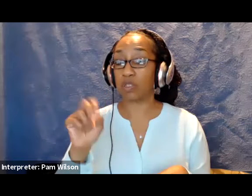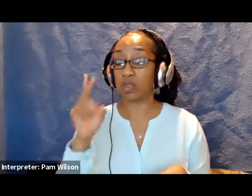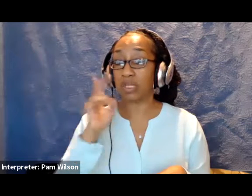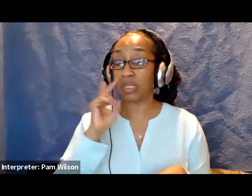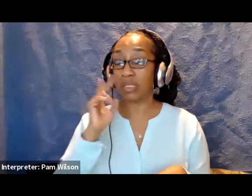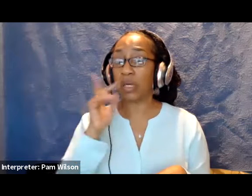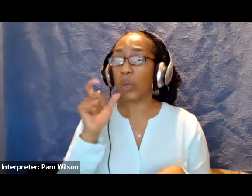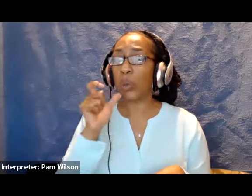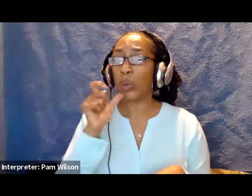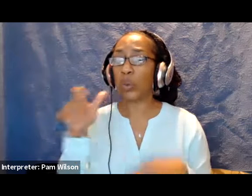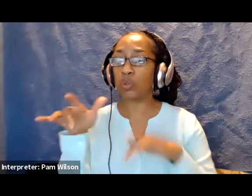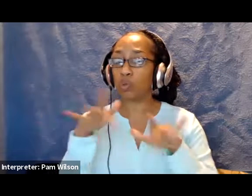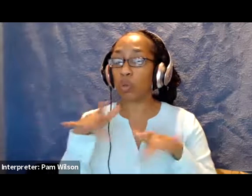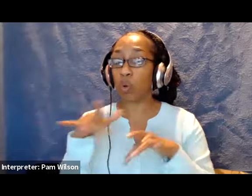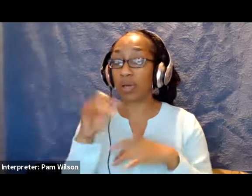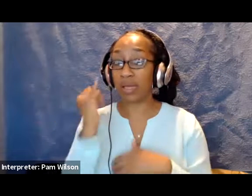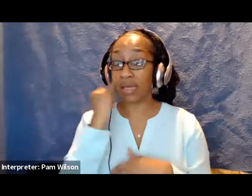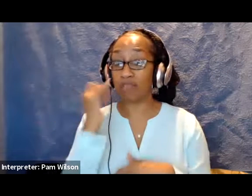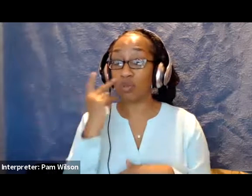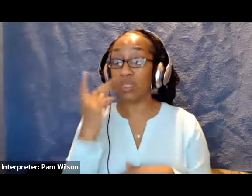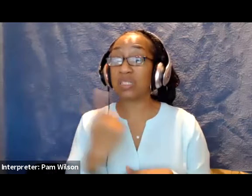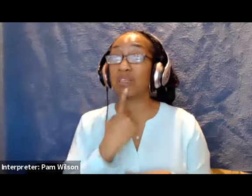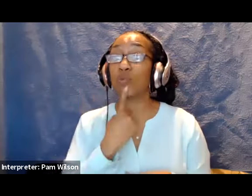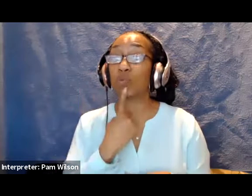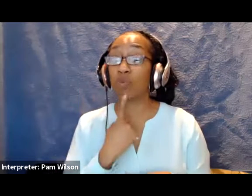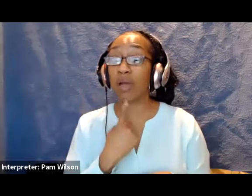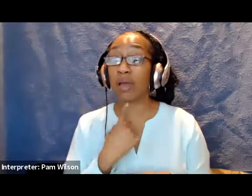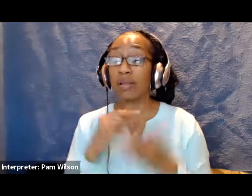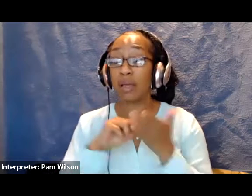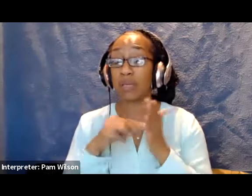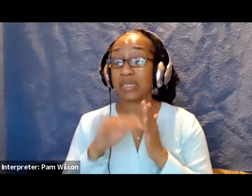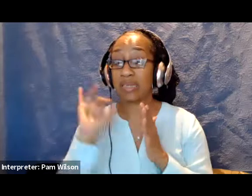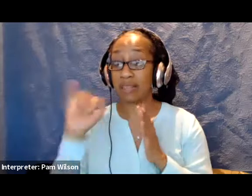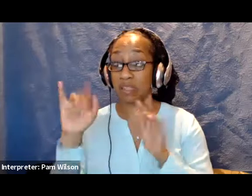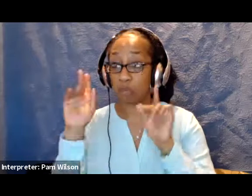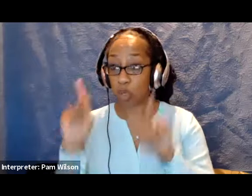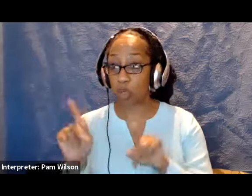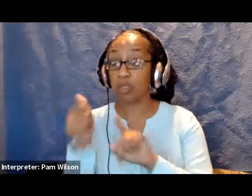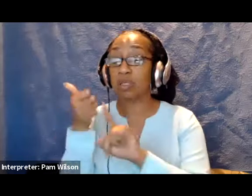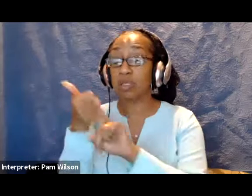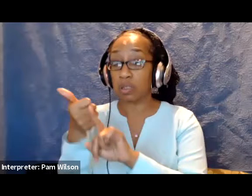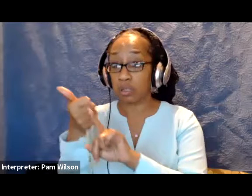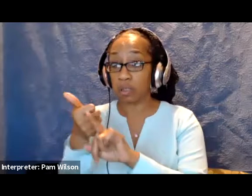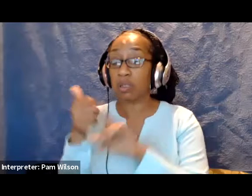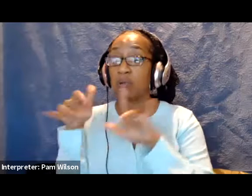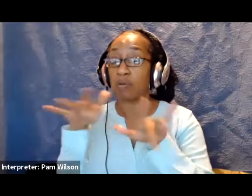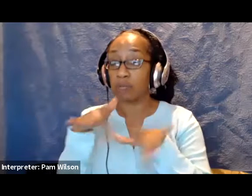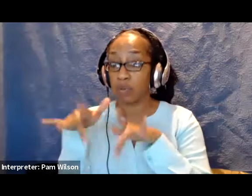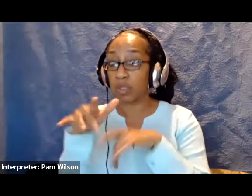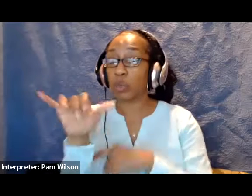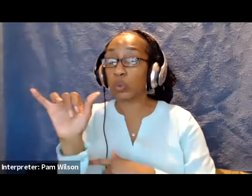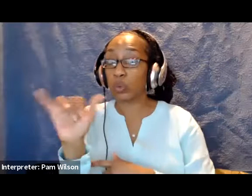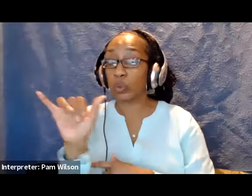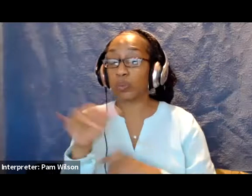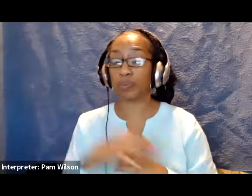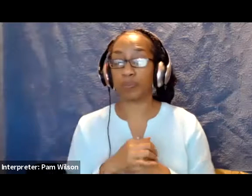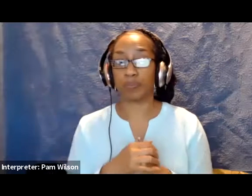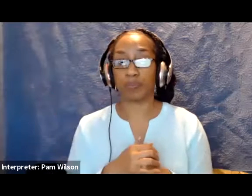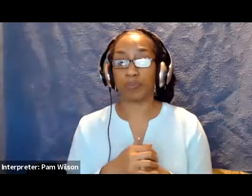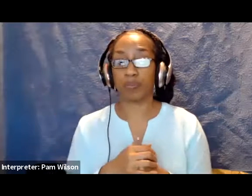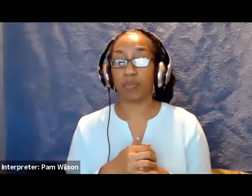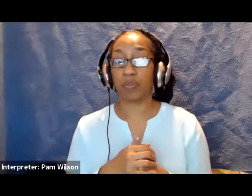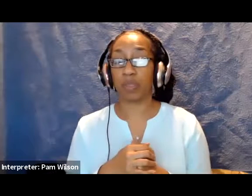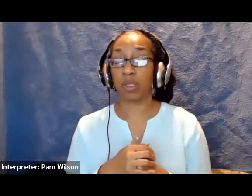there, that is a sign that they are recording. All right. Now, screen